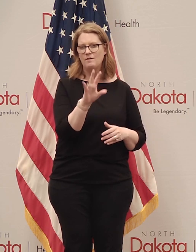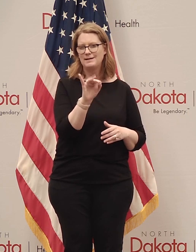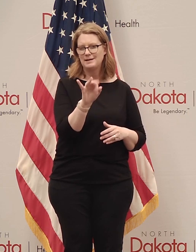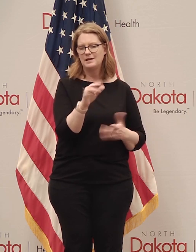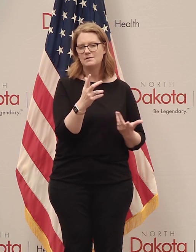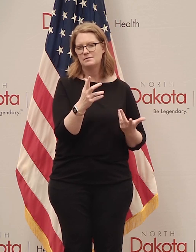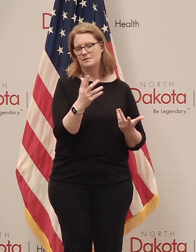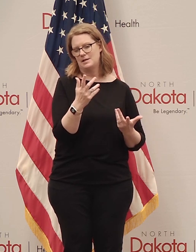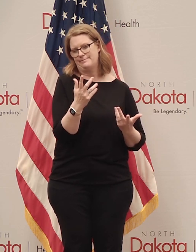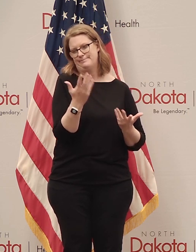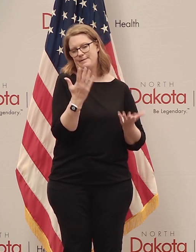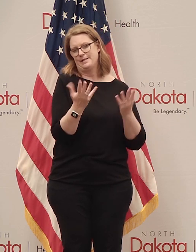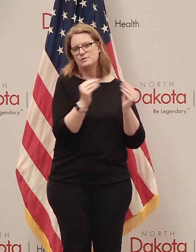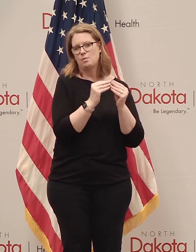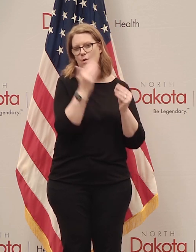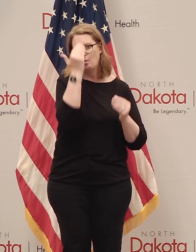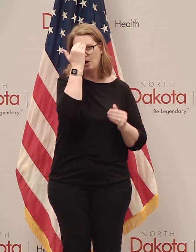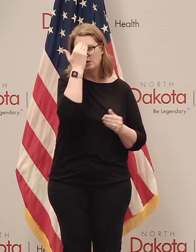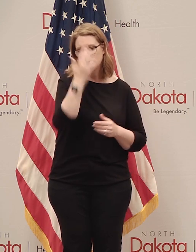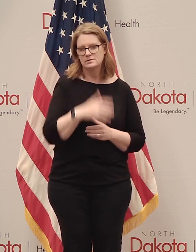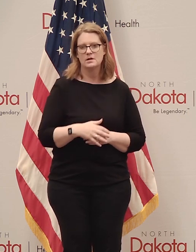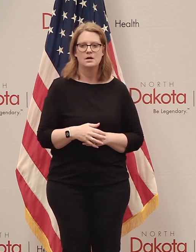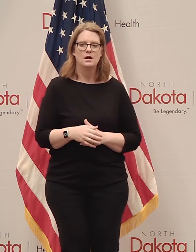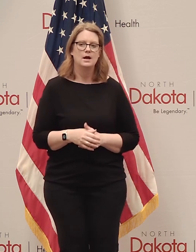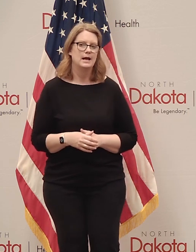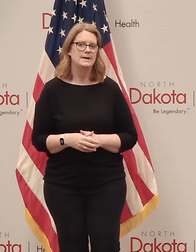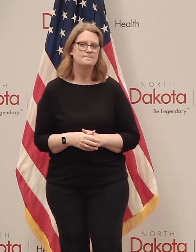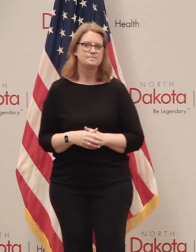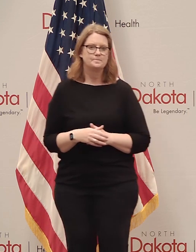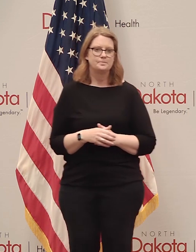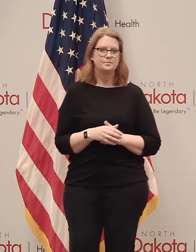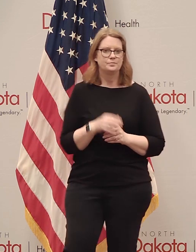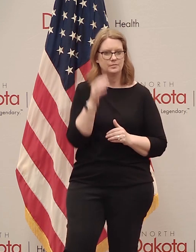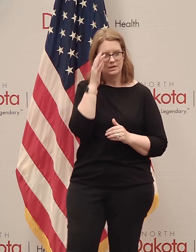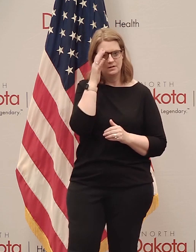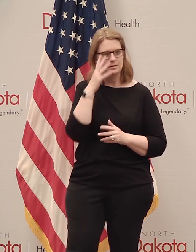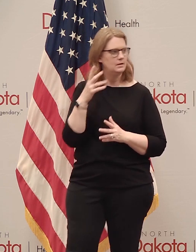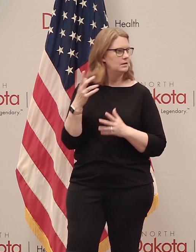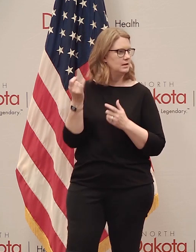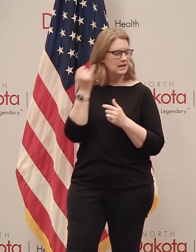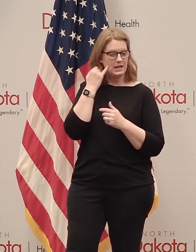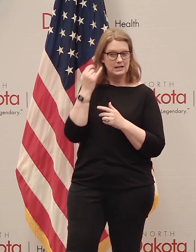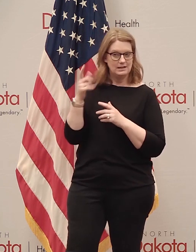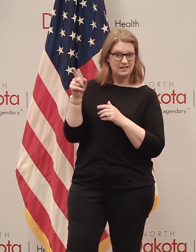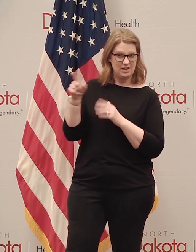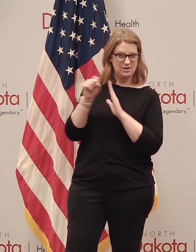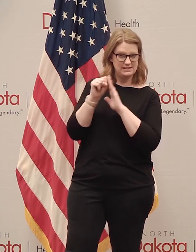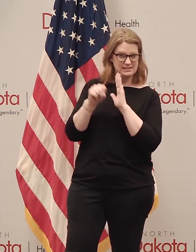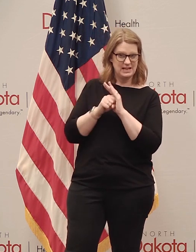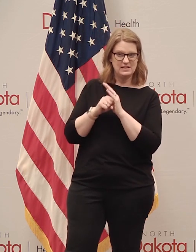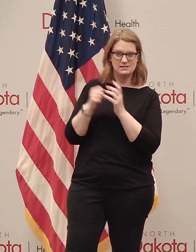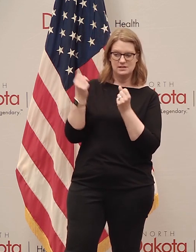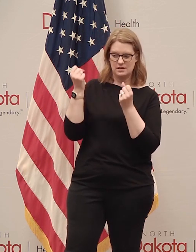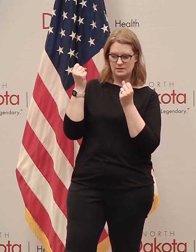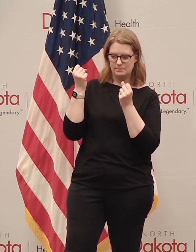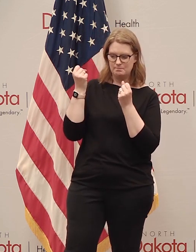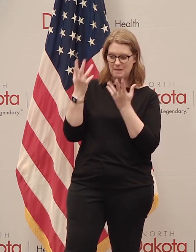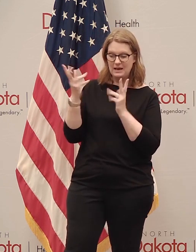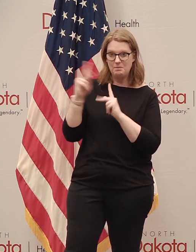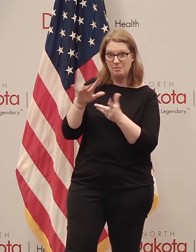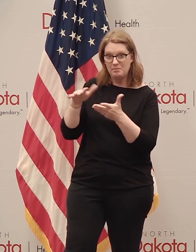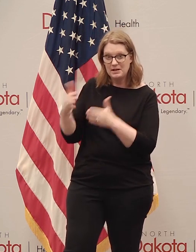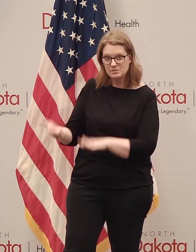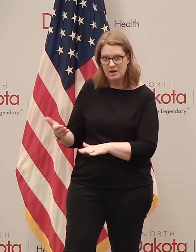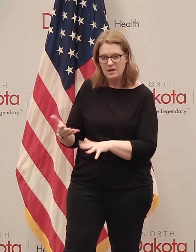awareness. We know in states where there have been a lot of people that have passed away, there's higher inbound demand for people